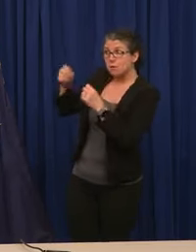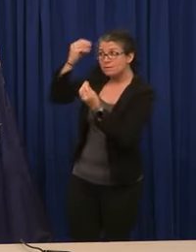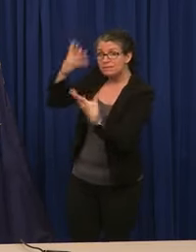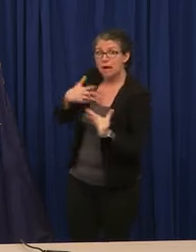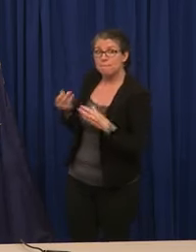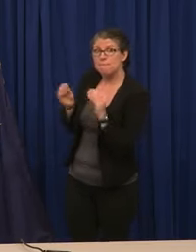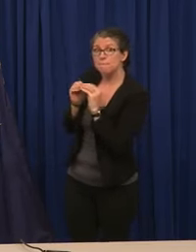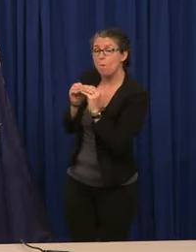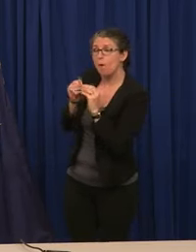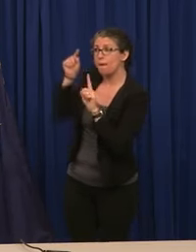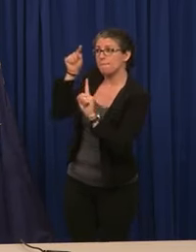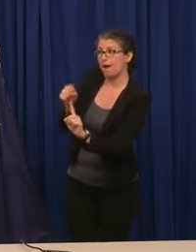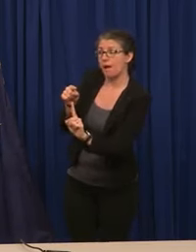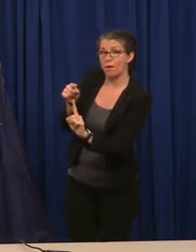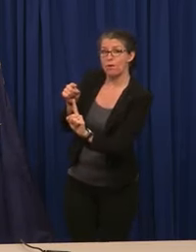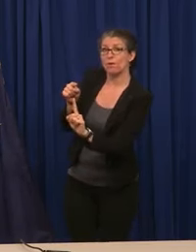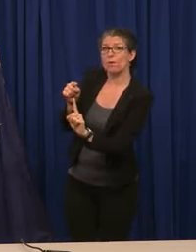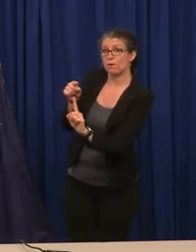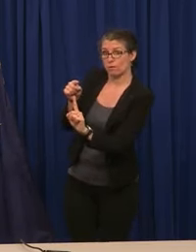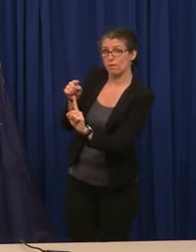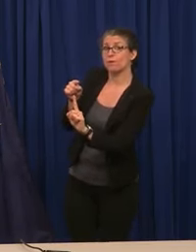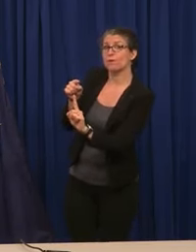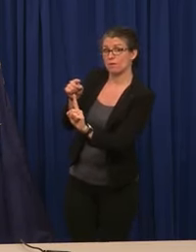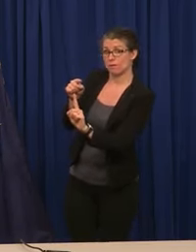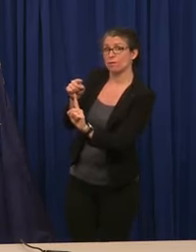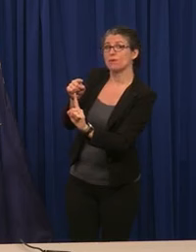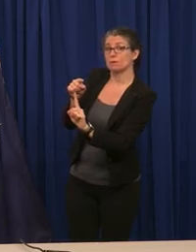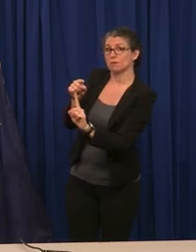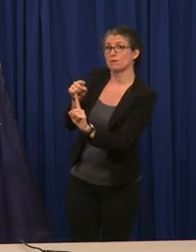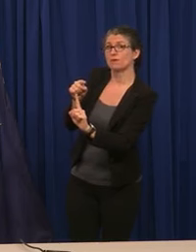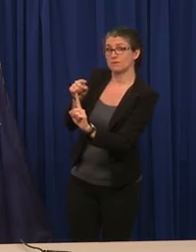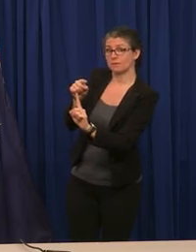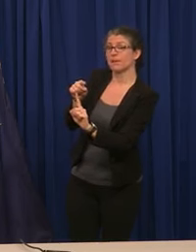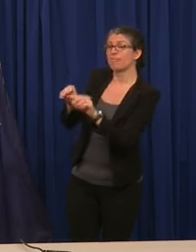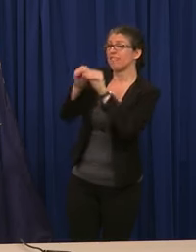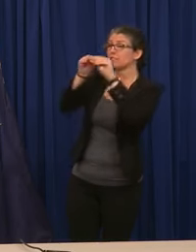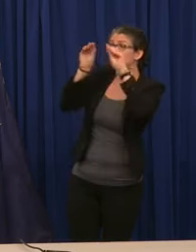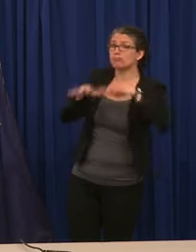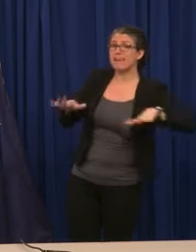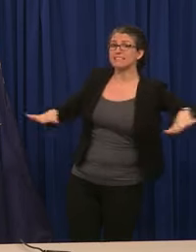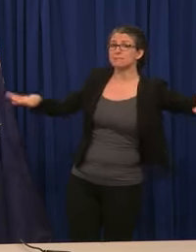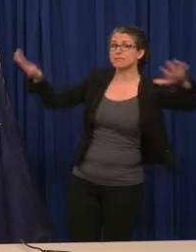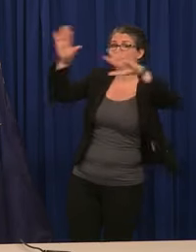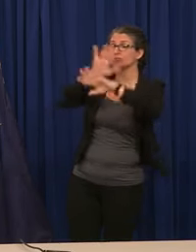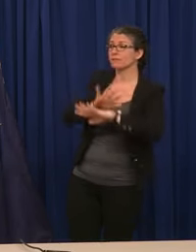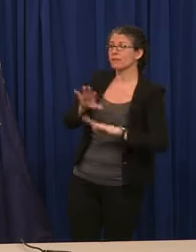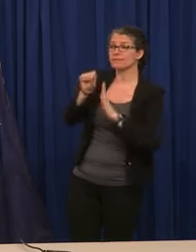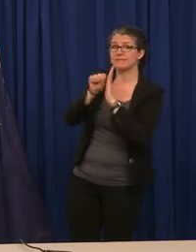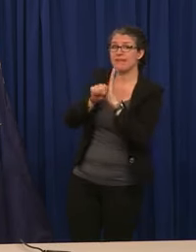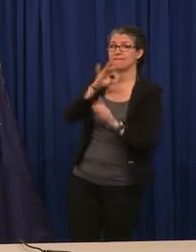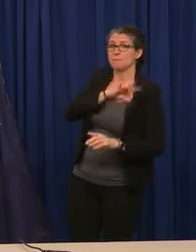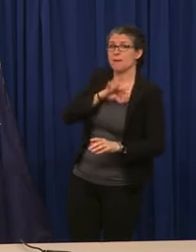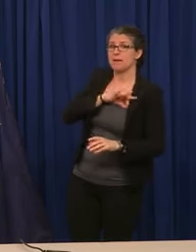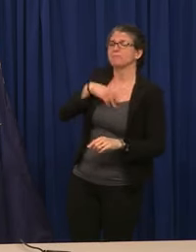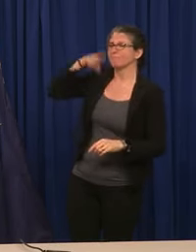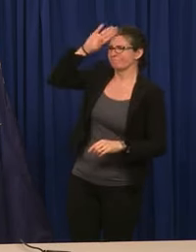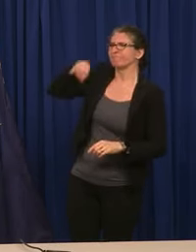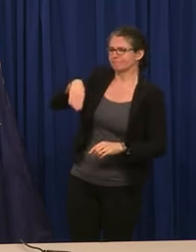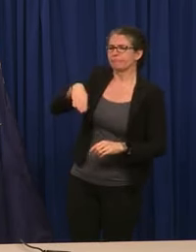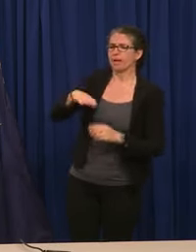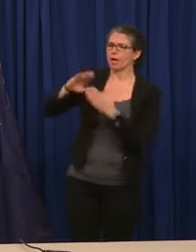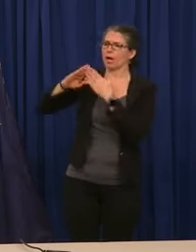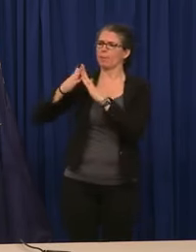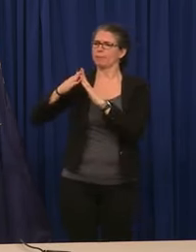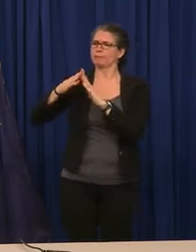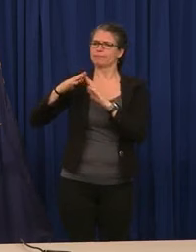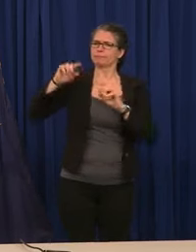kind of the transmission that we're seeing here in the state? I know you said Cumberland and York still the only places with community transmission, but do you have